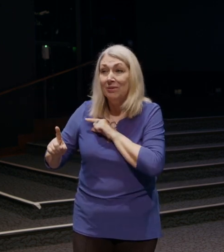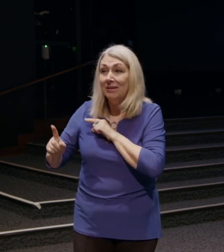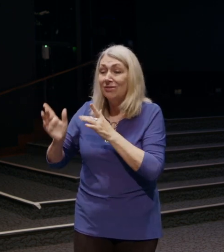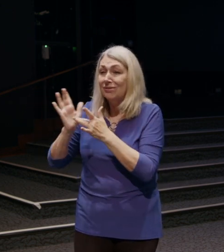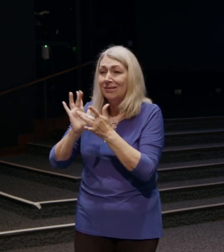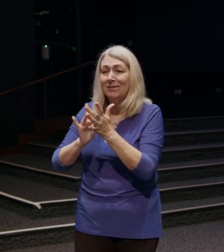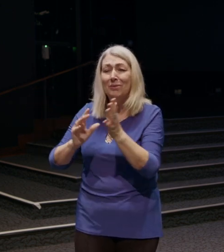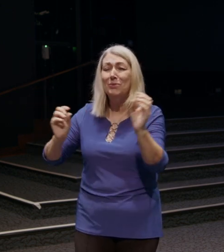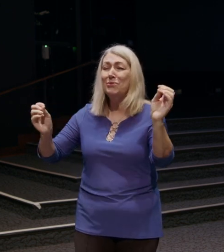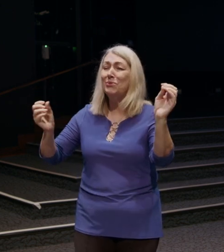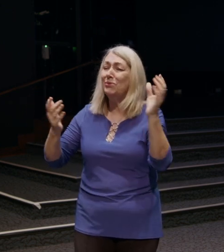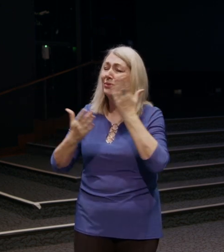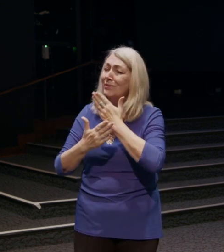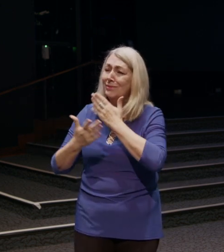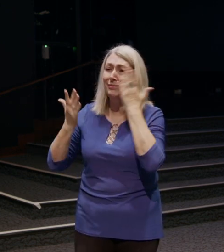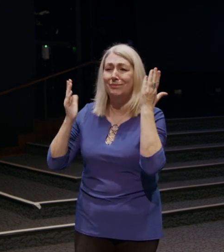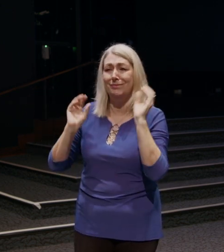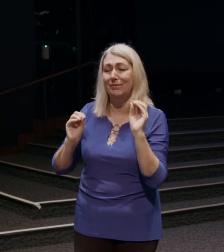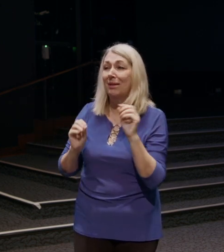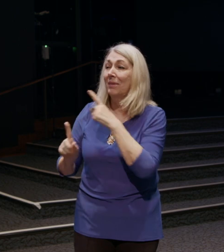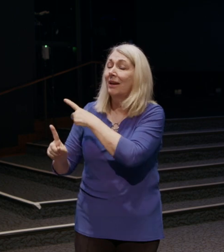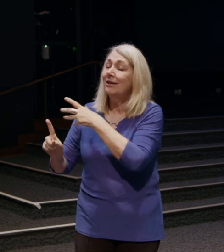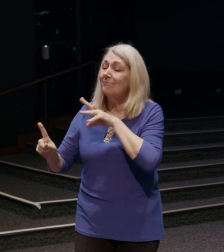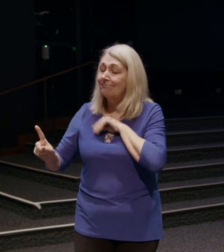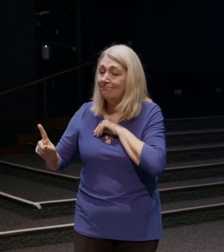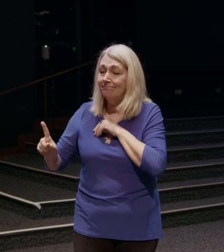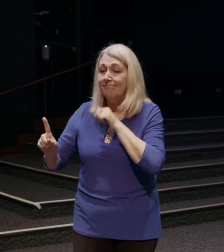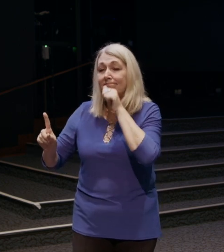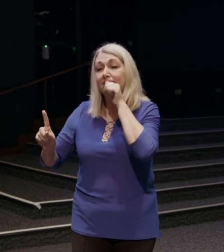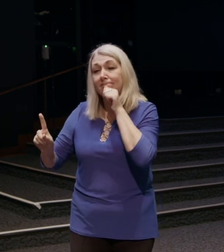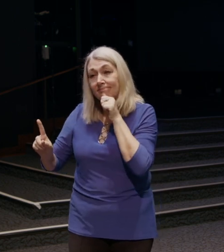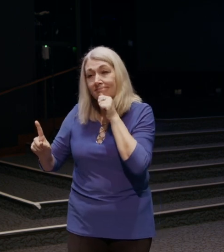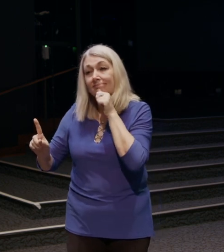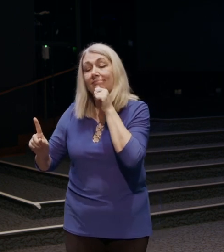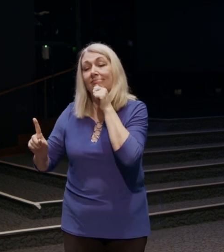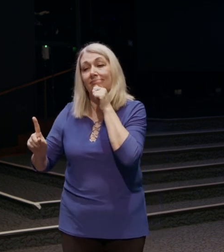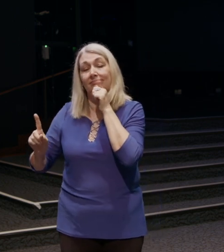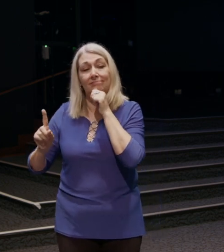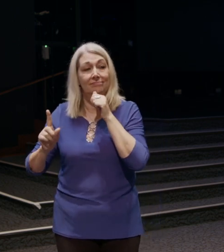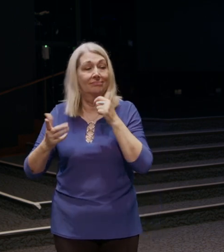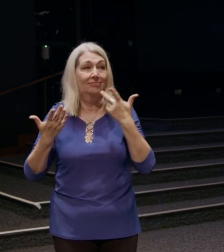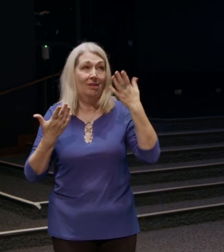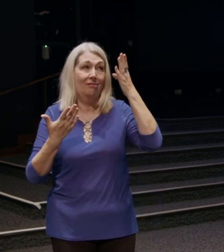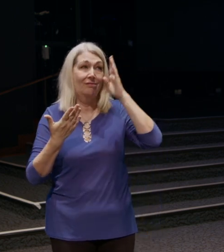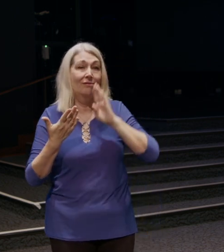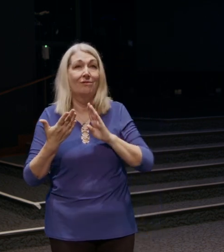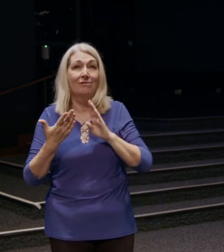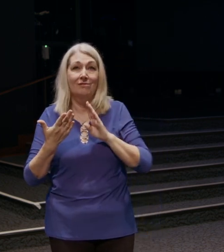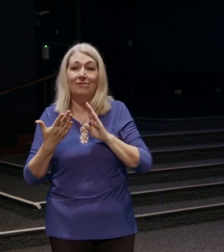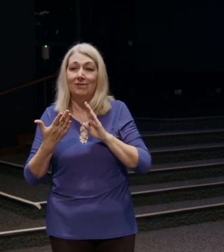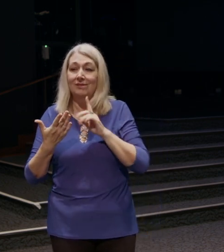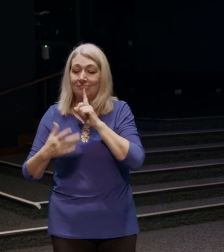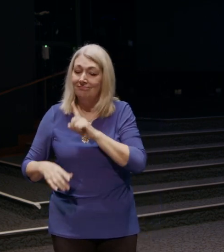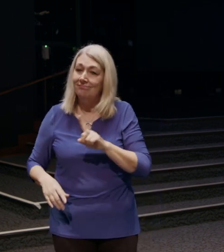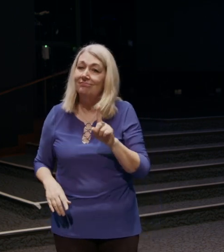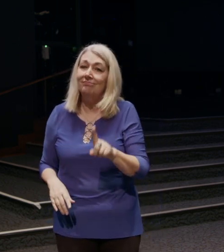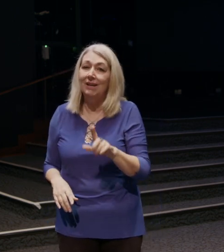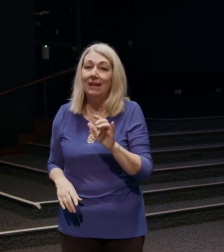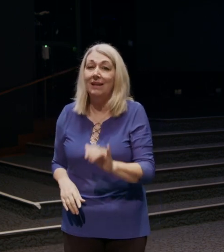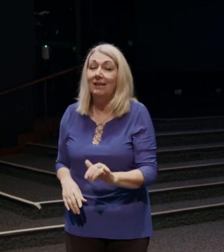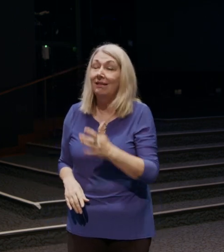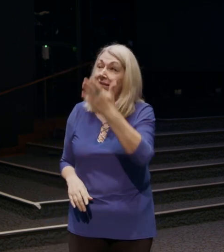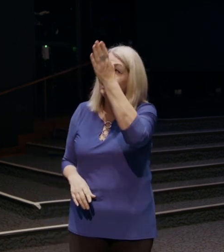are guilty to bring you to God. As a result, God's holiness is